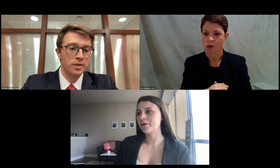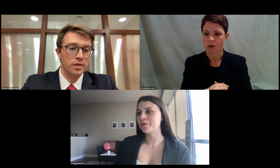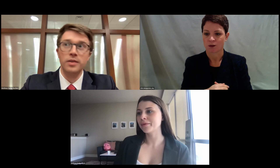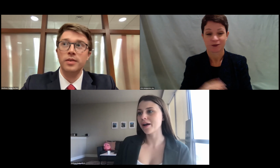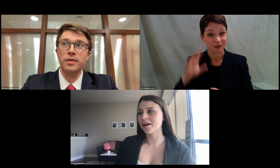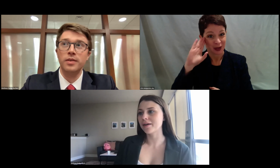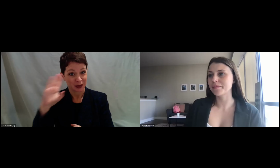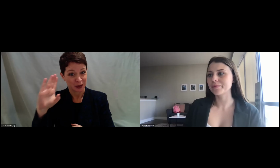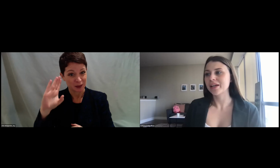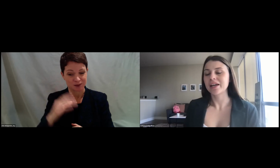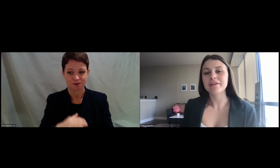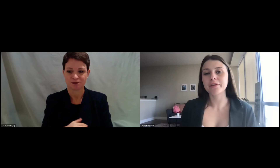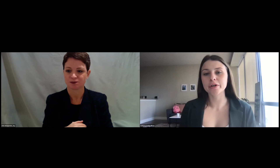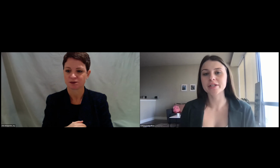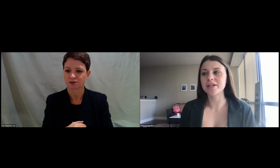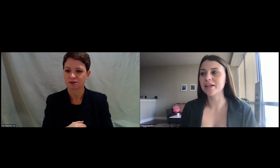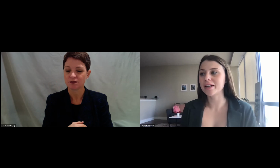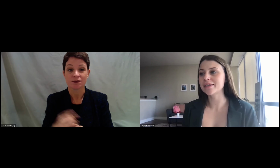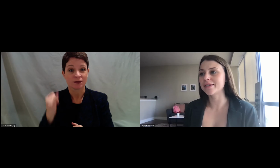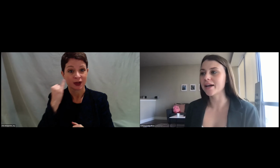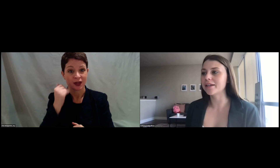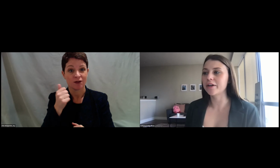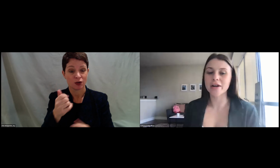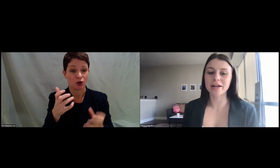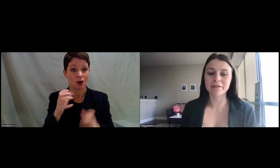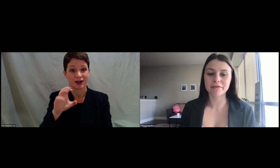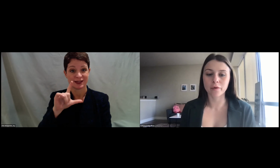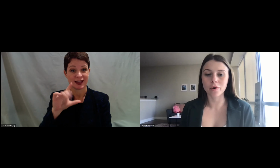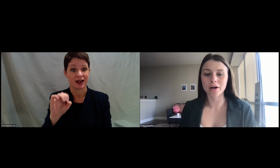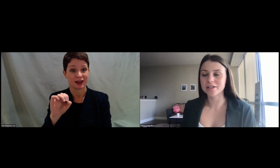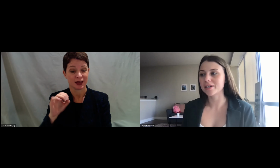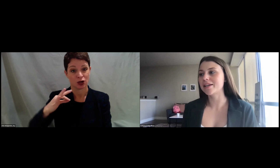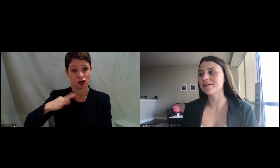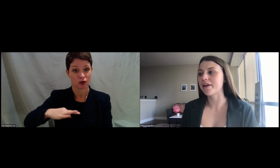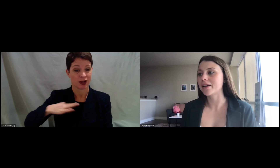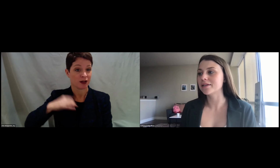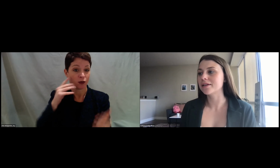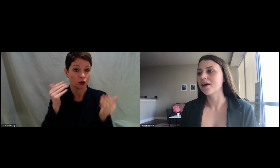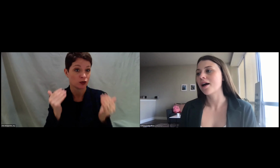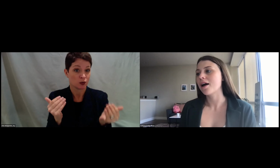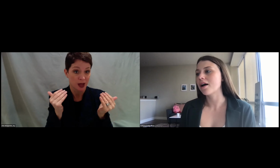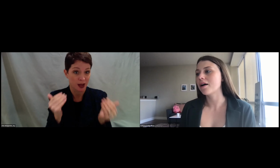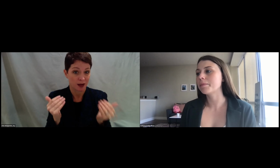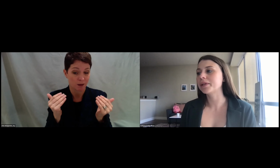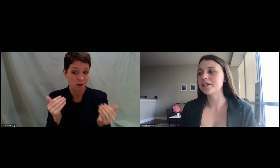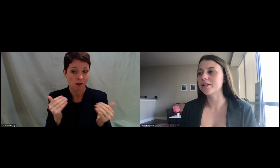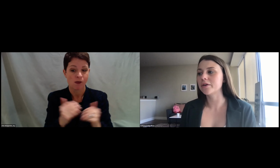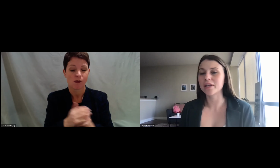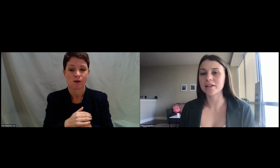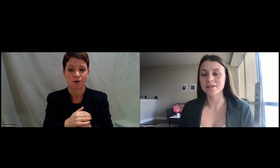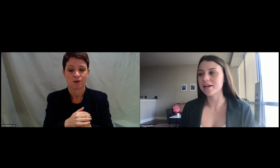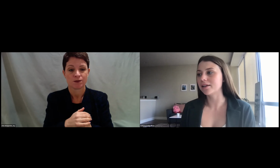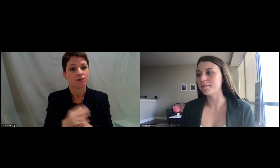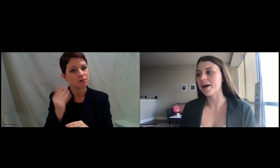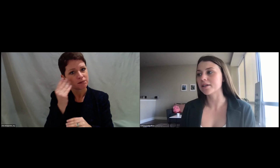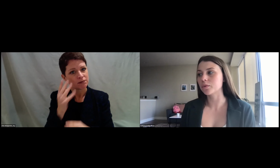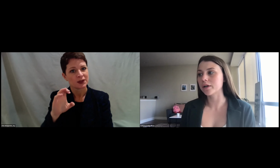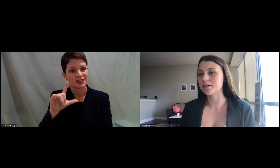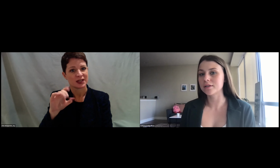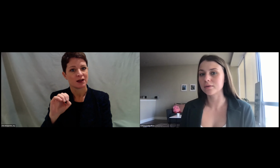Hello. If you are seeking CLE credit for today's event, please note that the